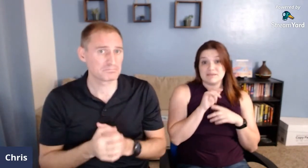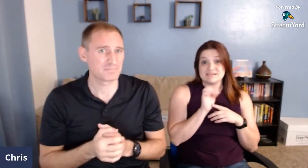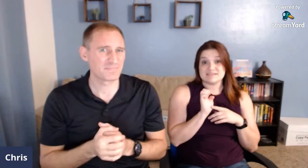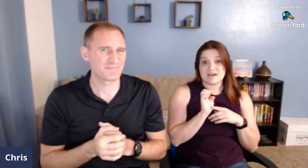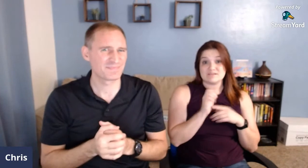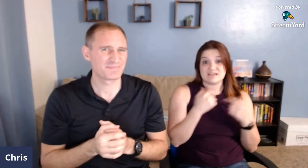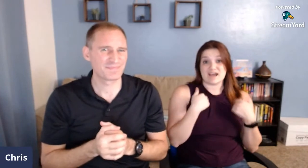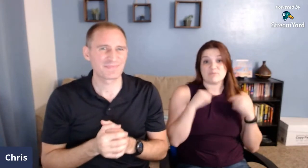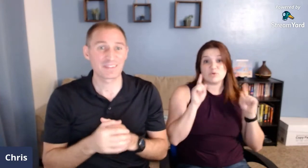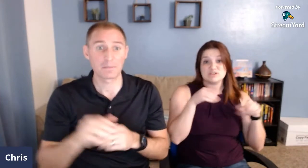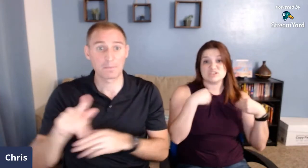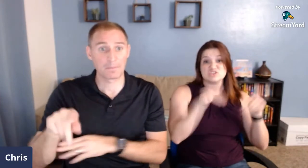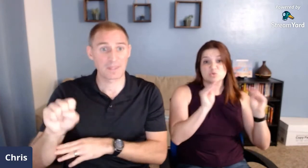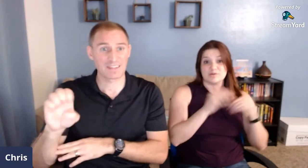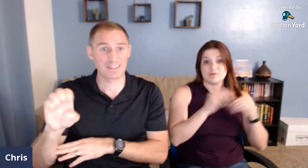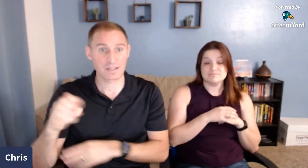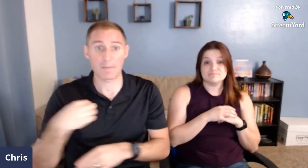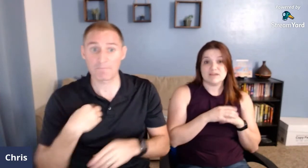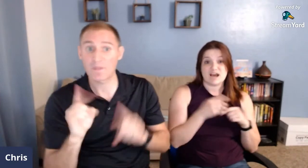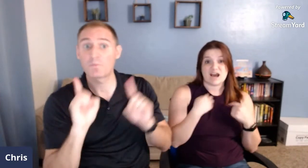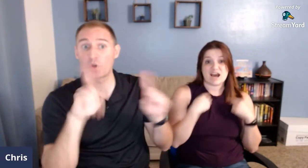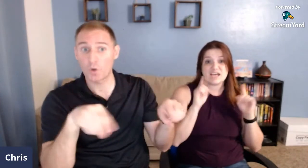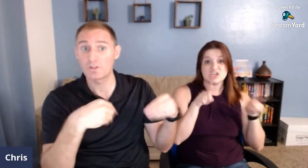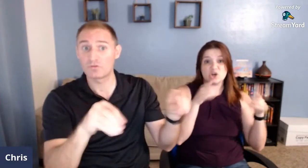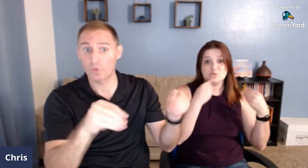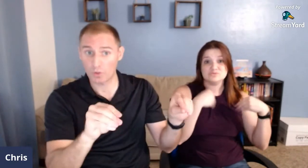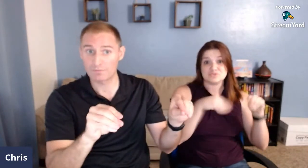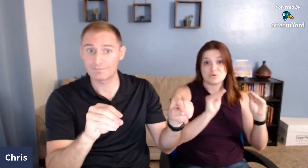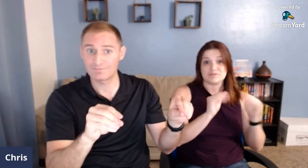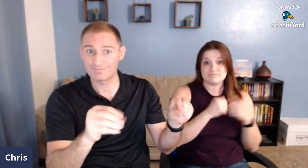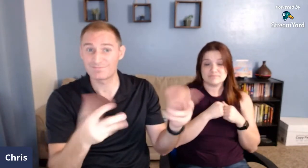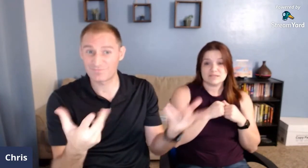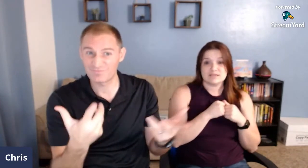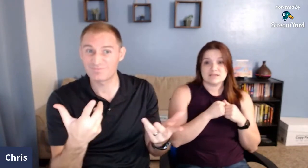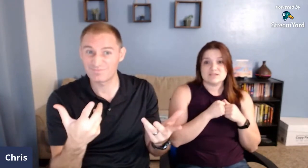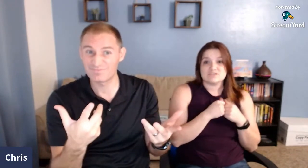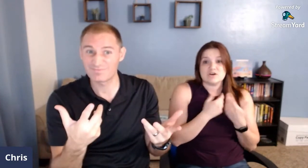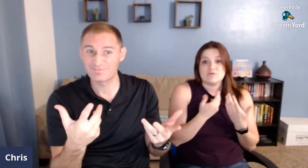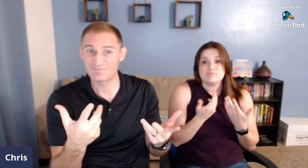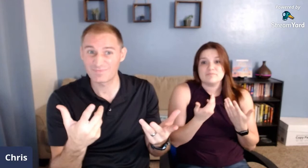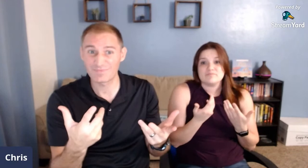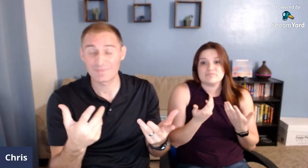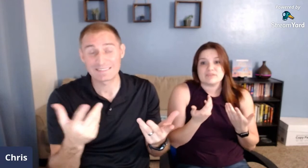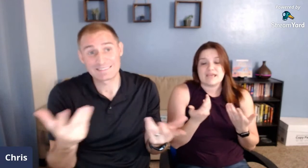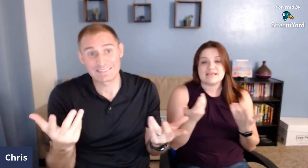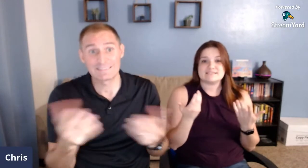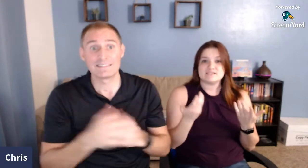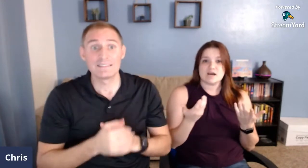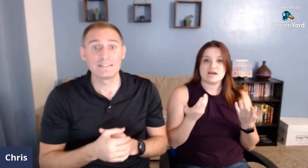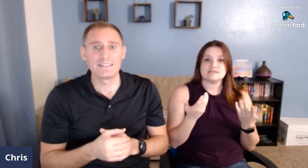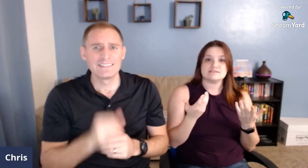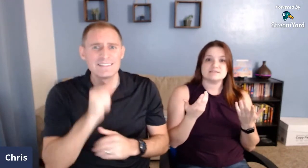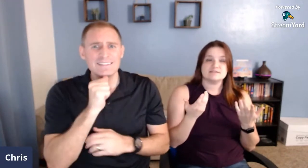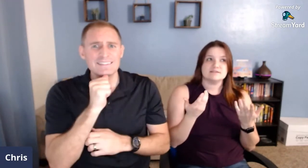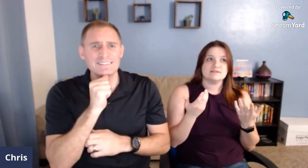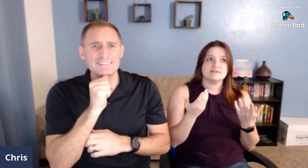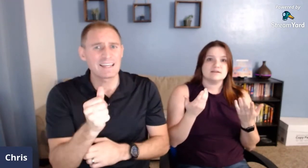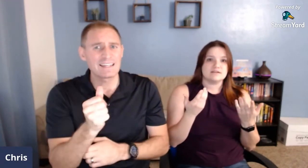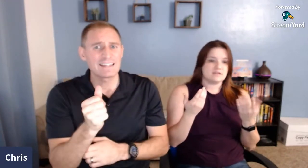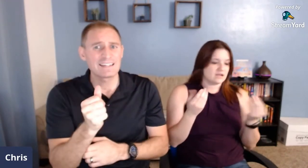But in PSE, I would say I'm going to the store. I go store. So it's